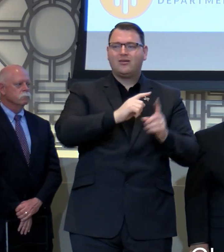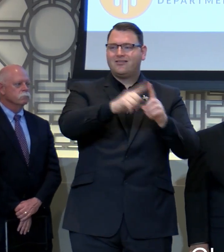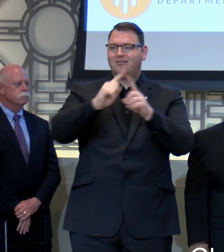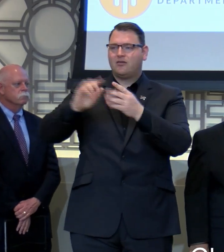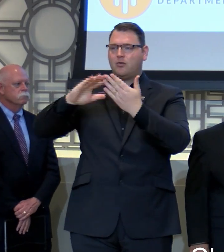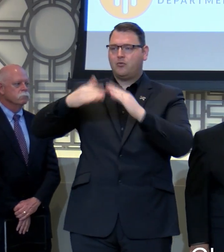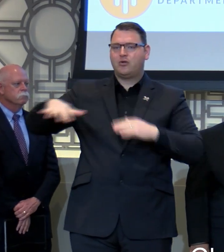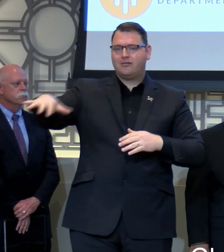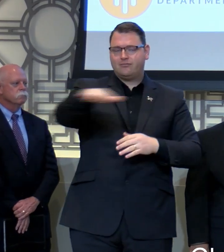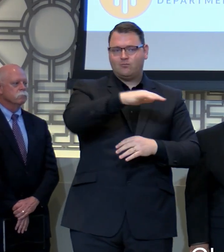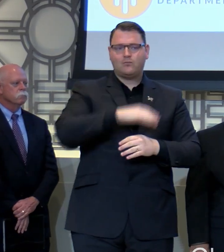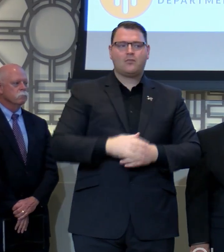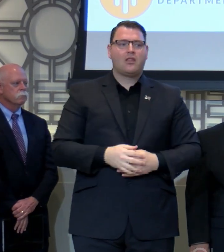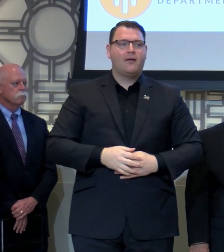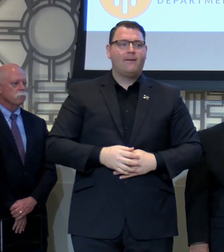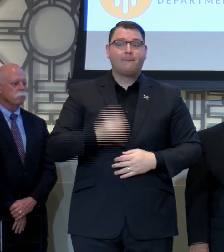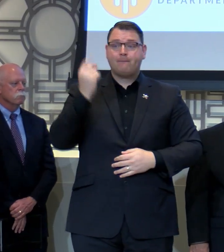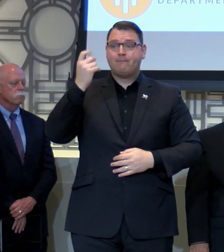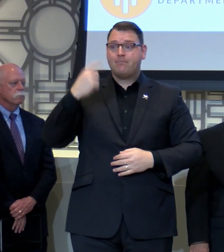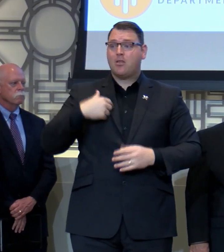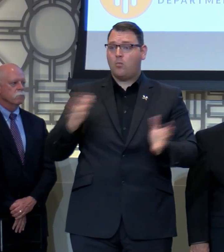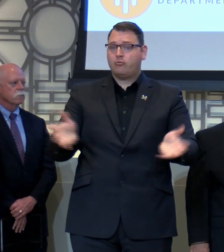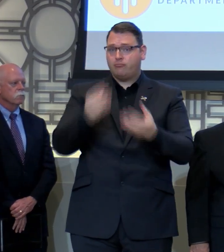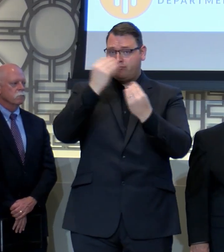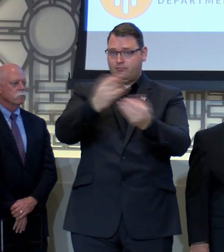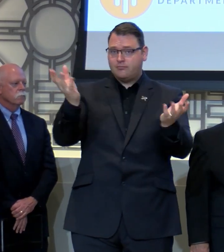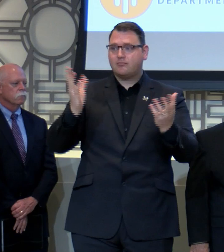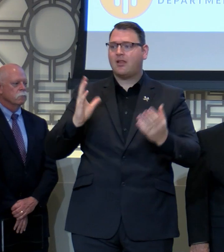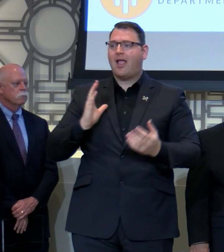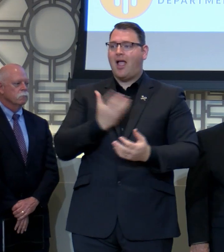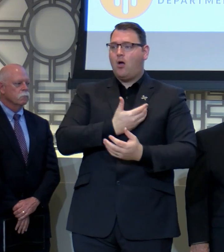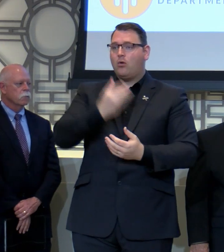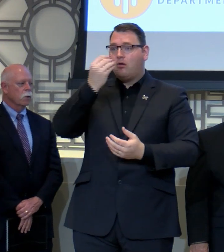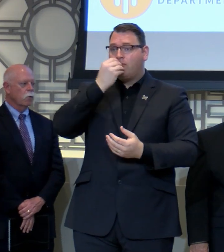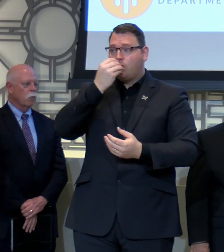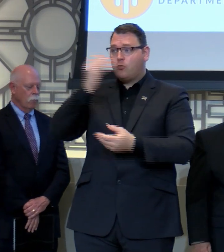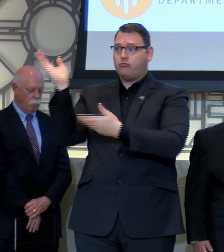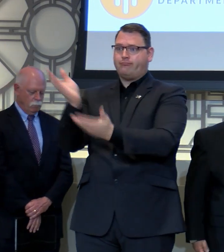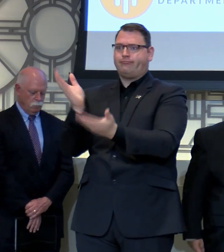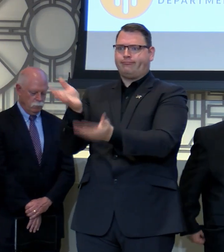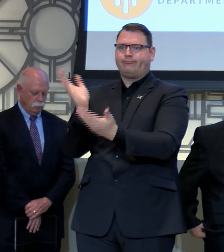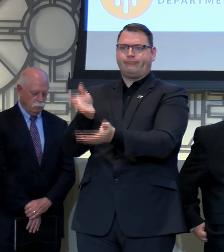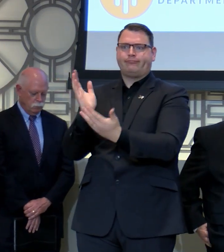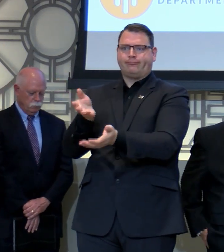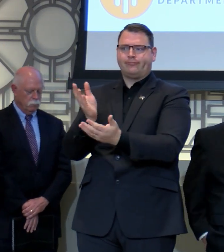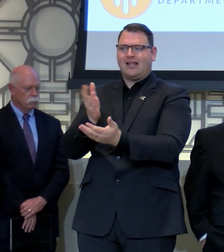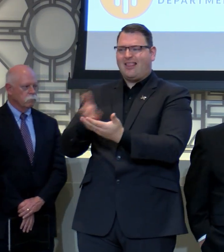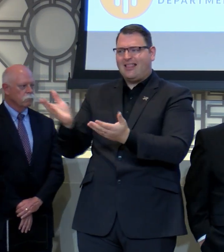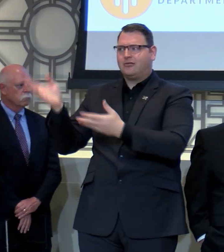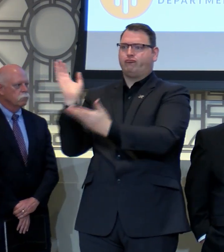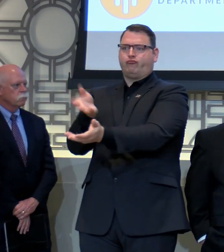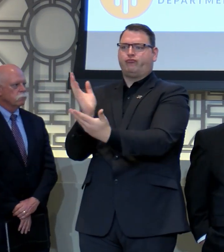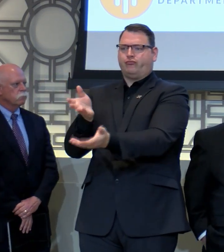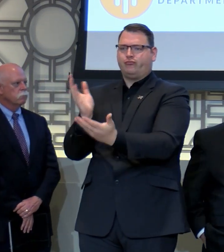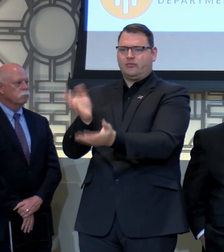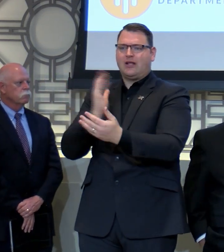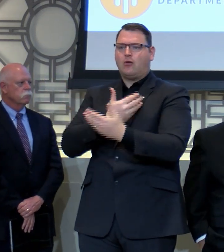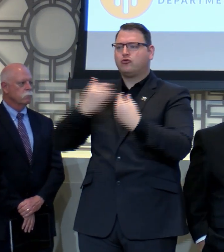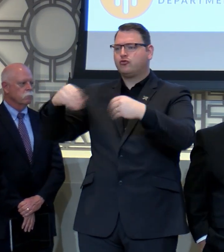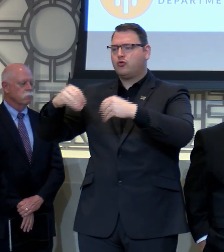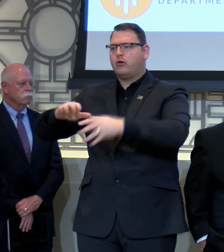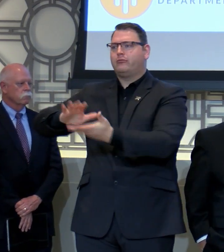that products are being shipped to our stores daily. Our distribution teams are working around the clock. Many of our suppliers